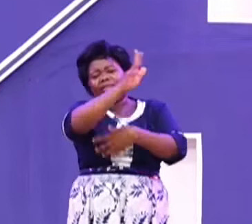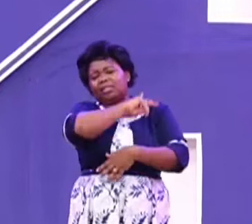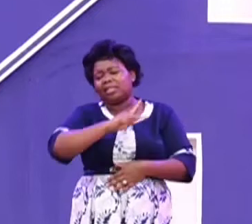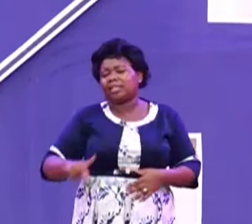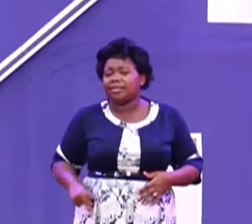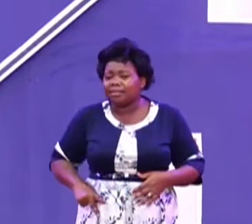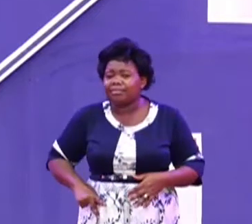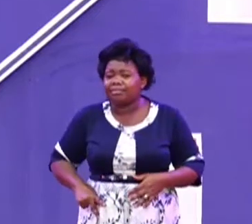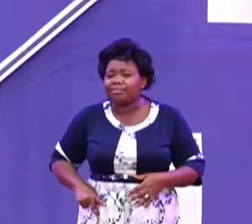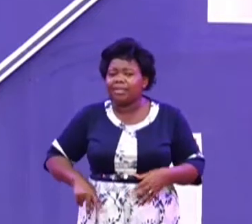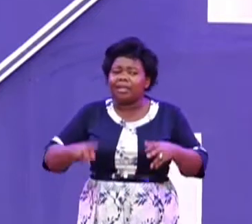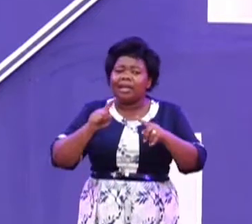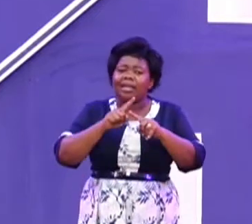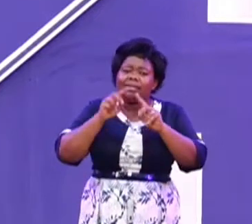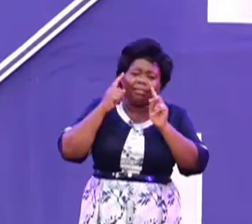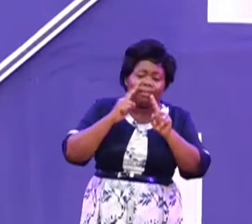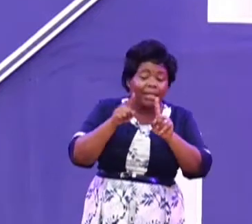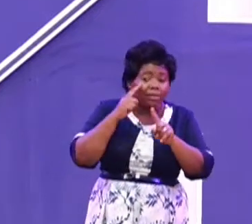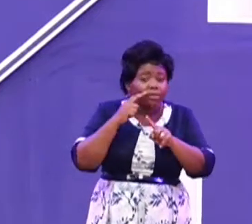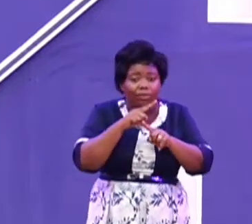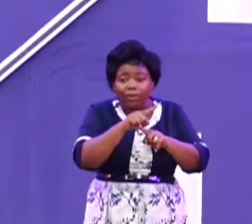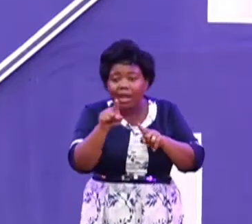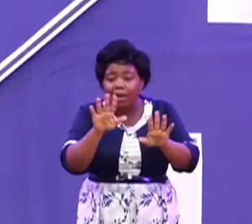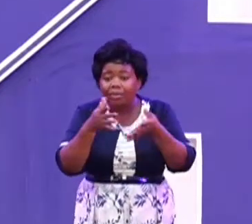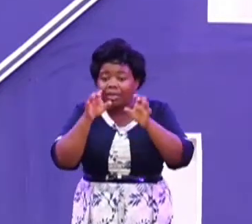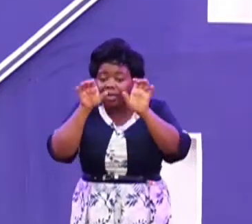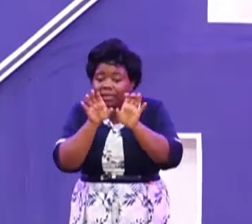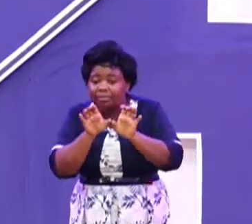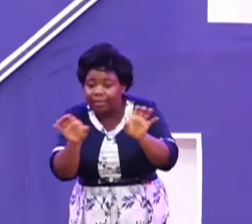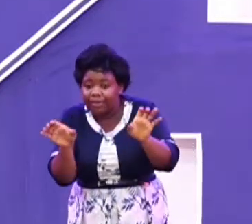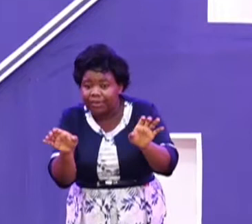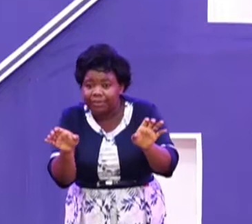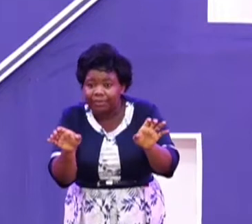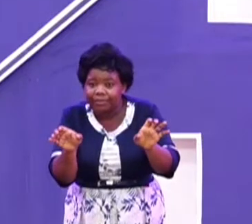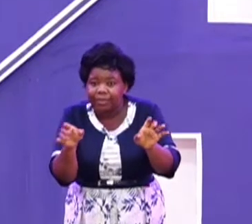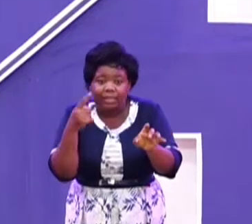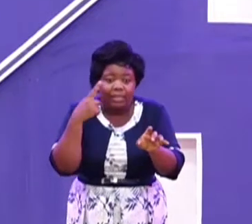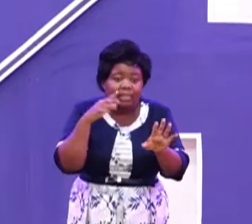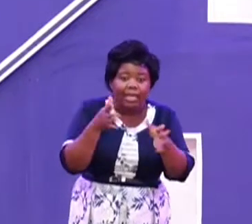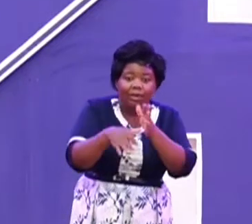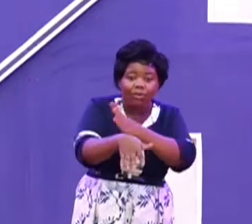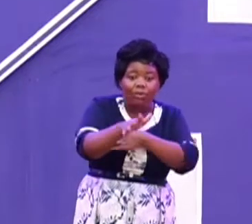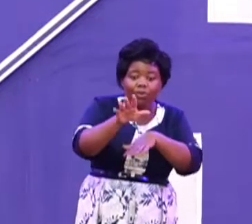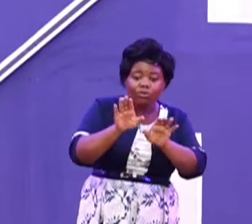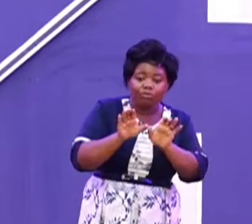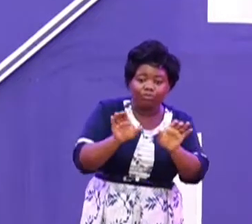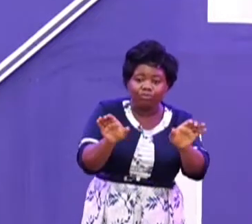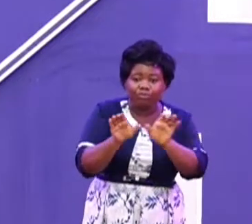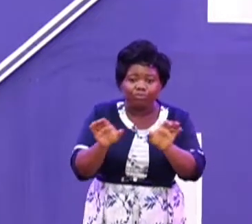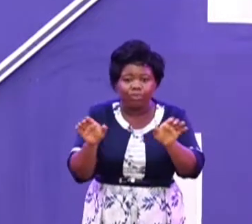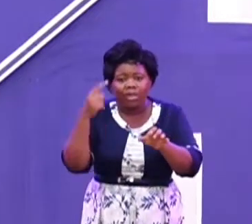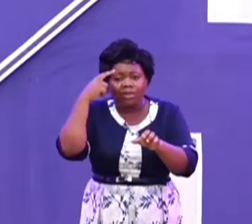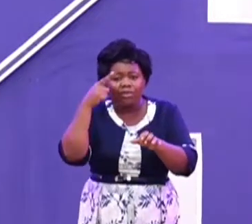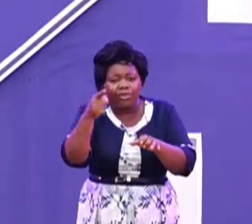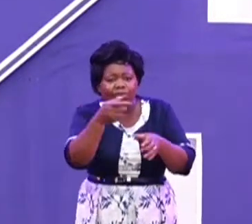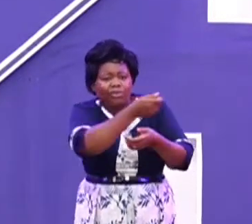bwa Katonda. Look at the criteria he's going to use. Naye laba emitendera mukama gy'agenda okukozesa. Look at the criteria. Laba emitendera mukama gy'agenda okukozesa. For you